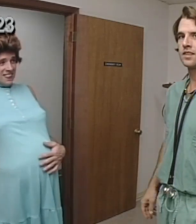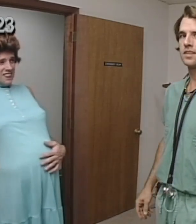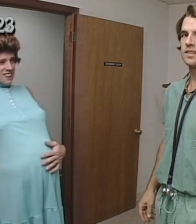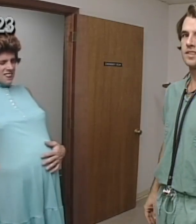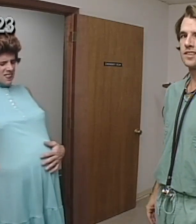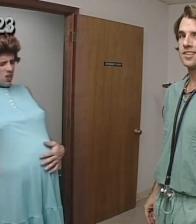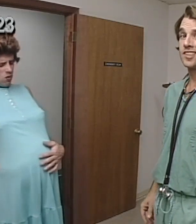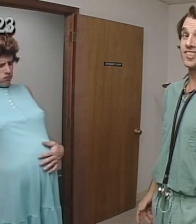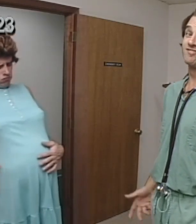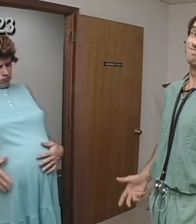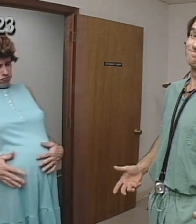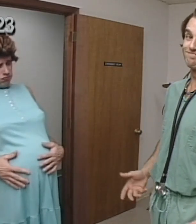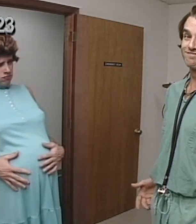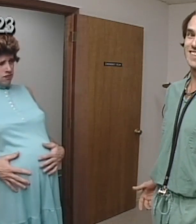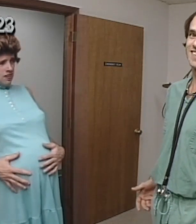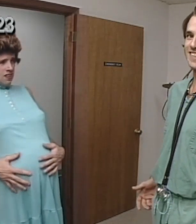Huh. Yeah.